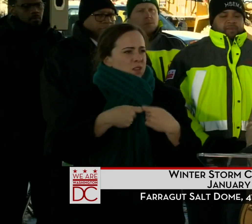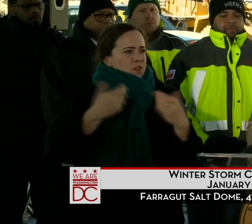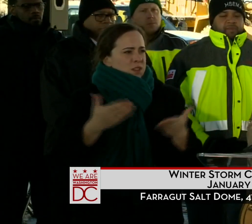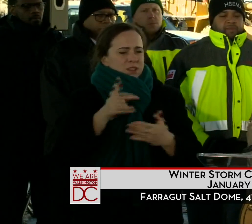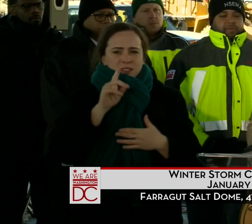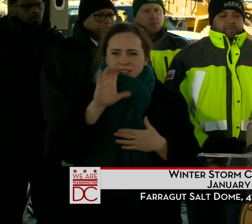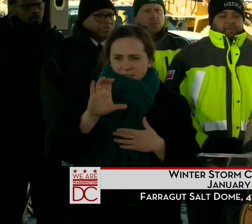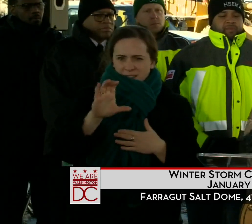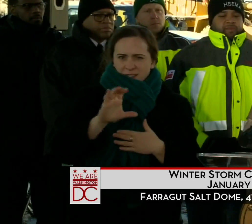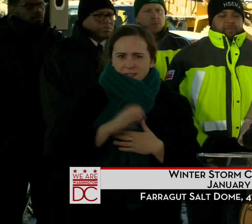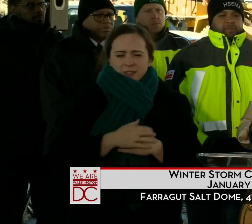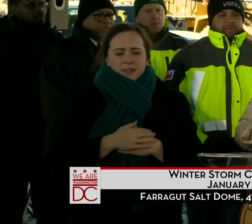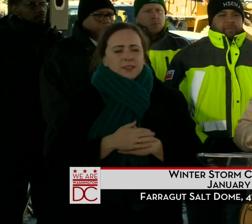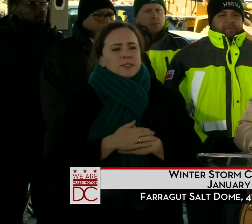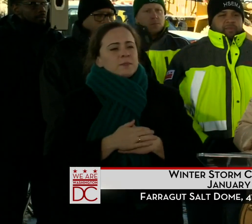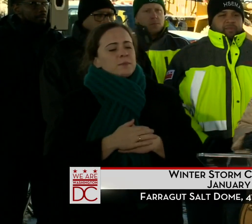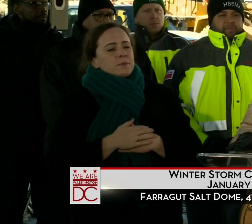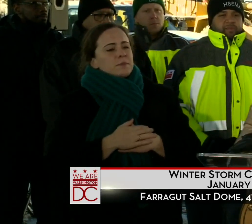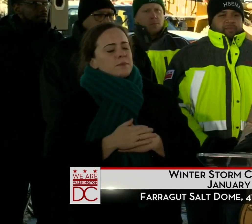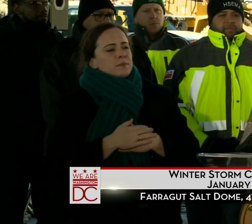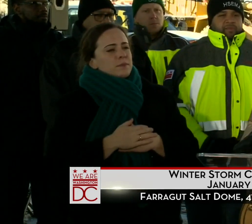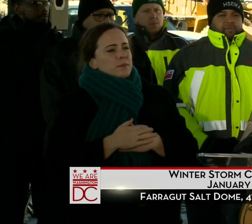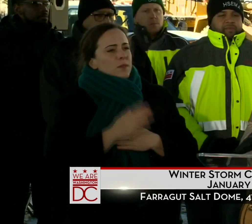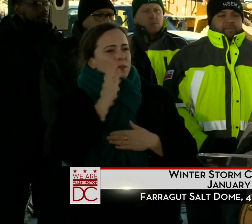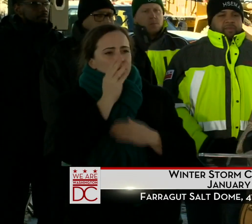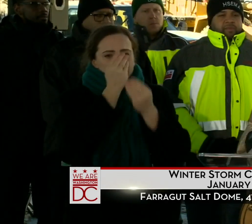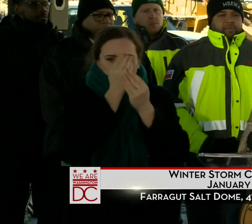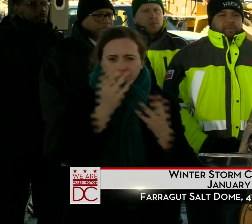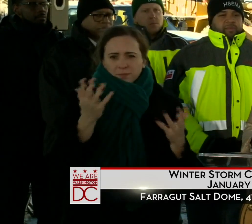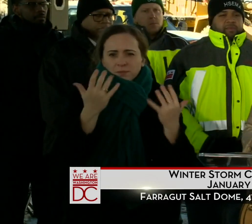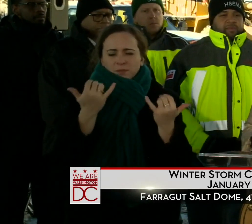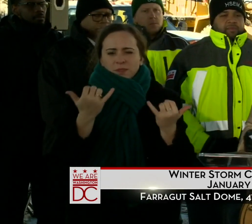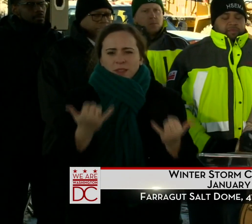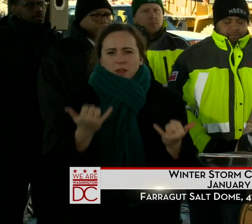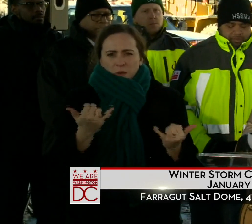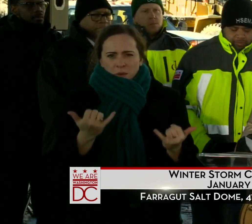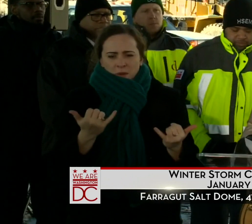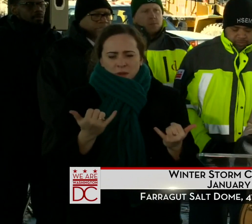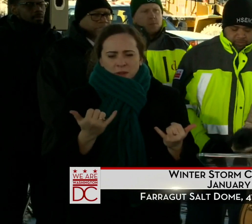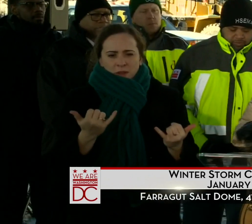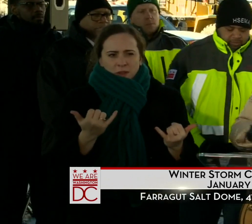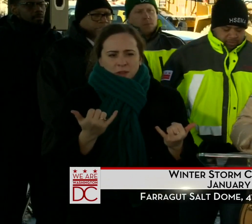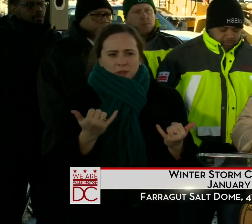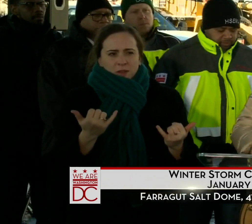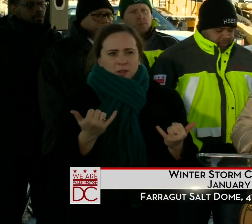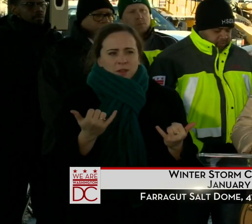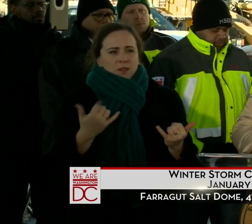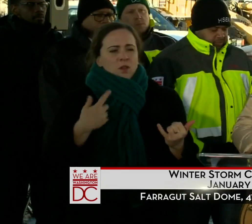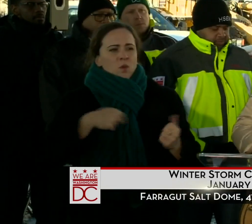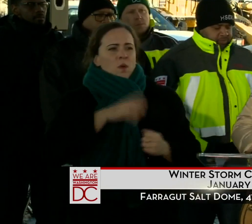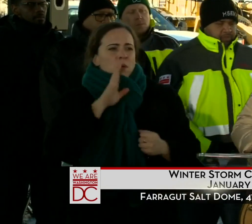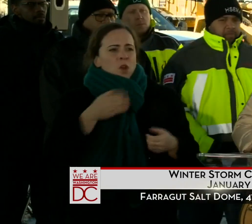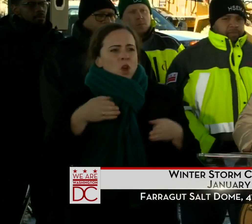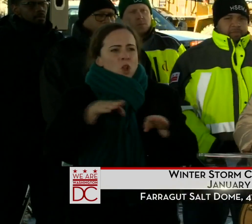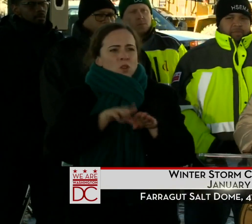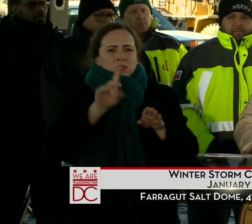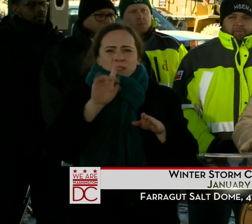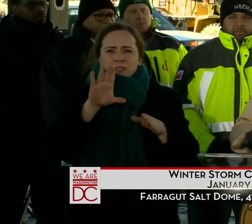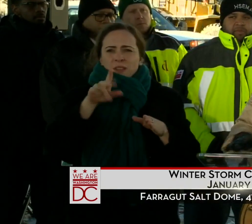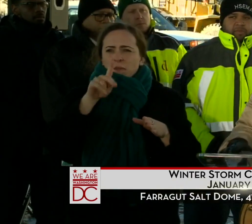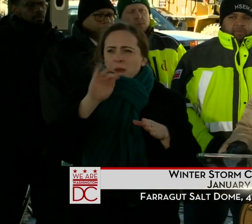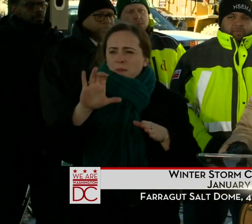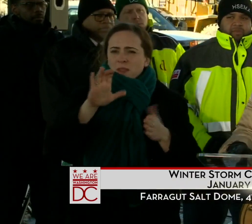of Columbia. I will advise at this time that we are going to close DC